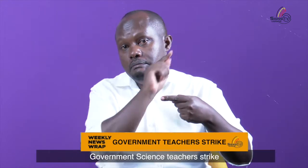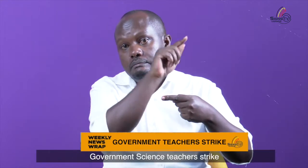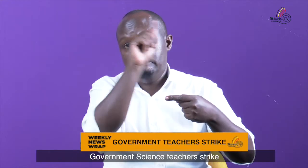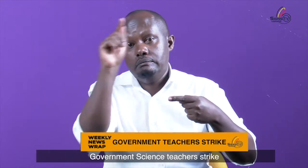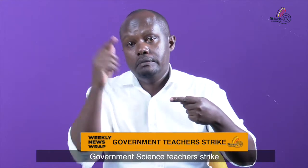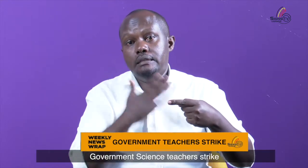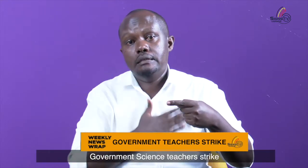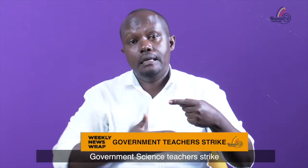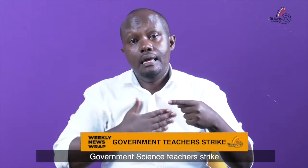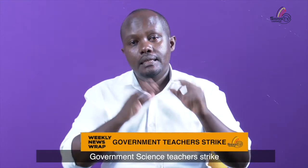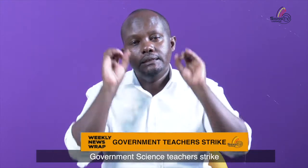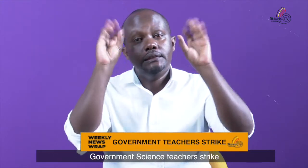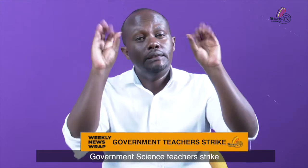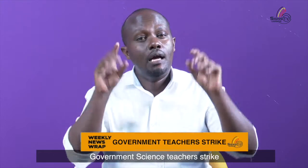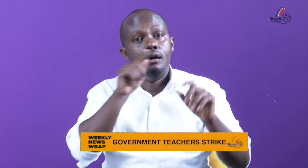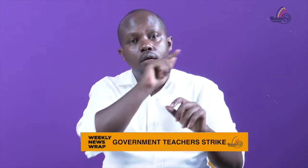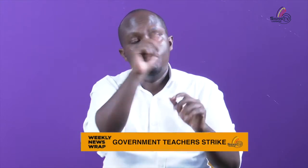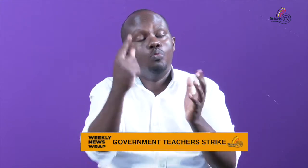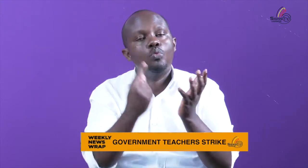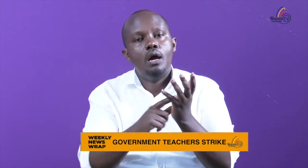Government science teachers strike.